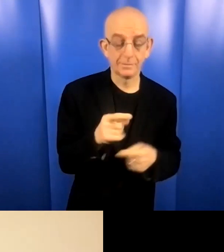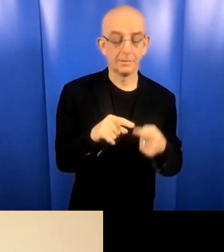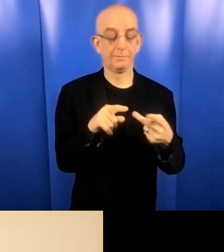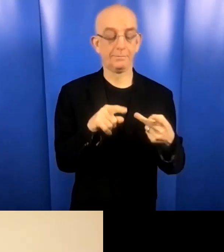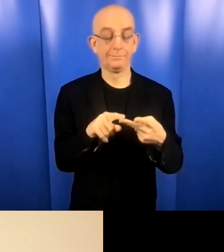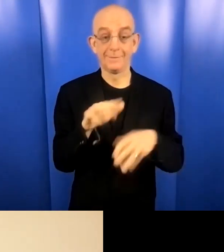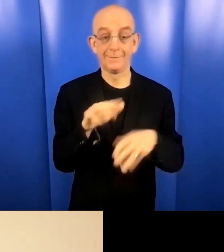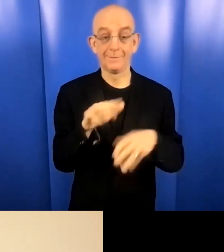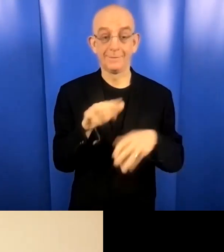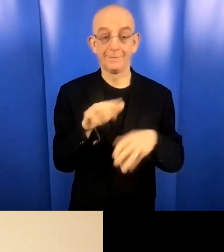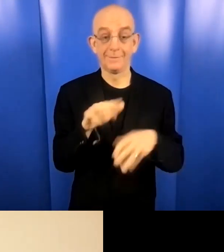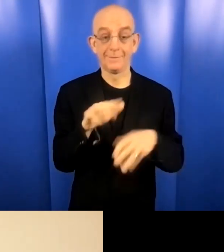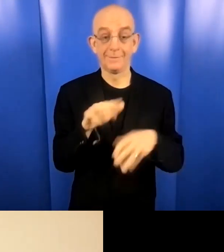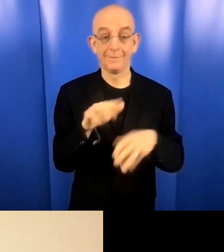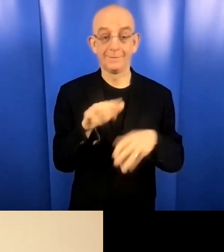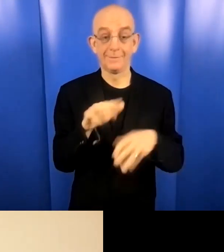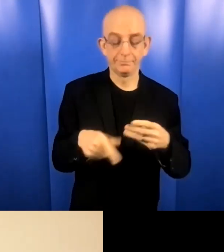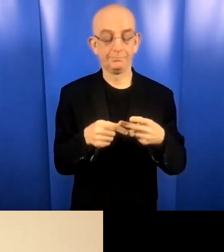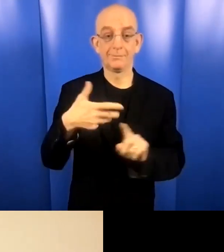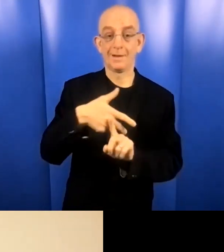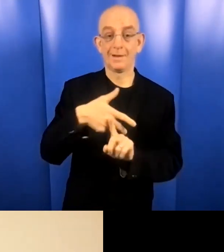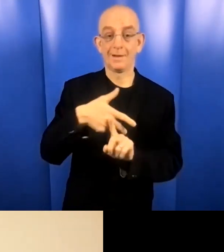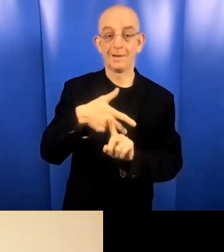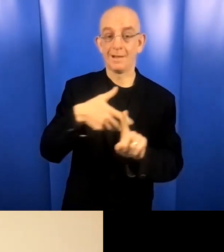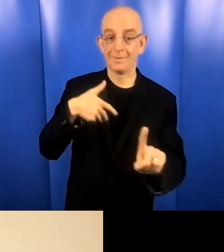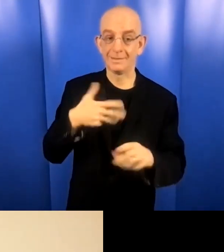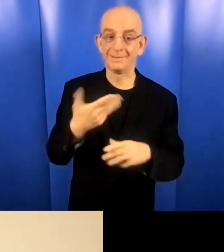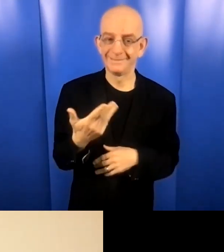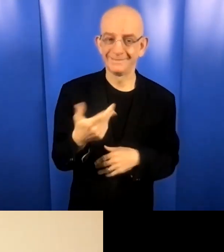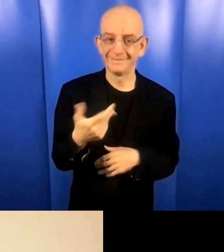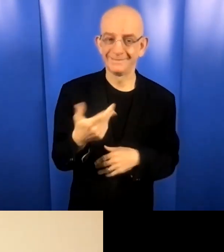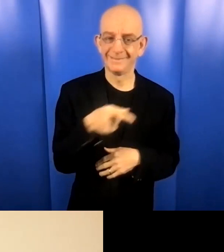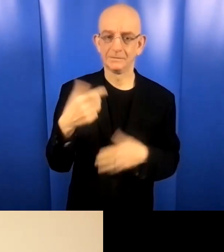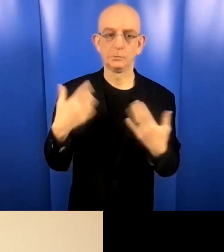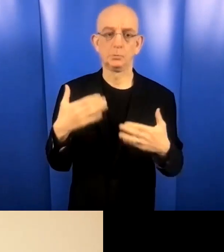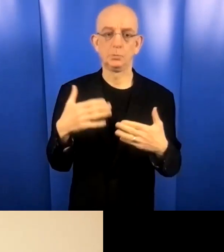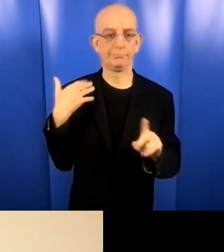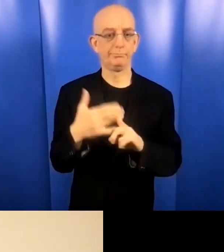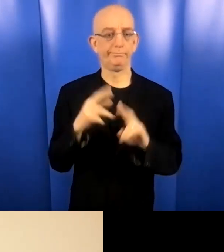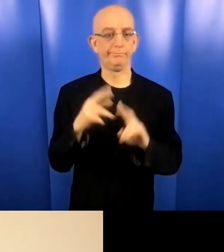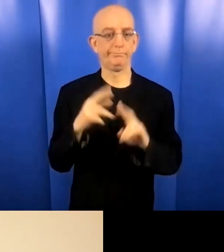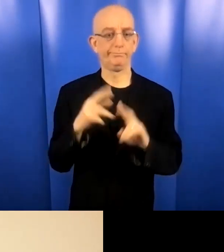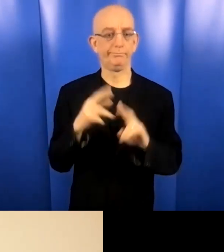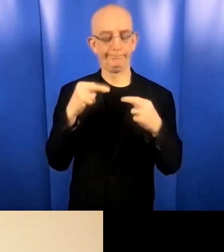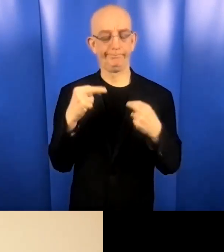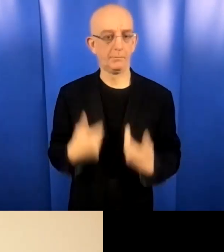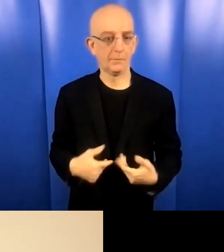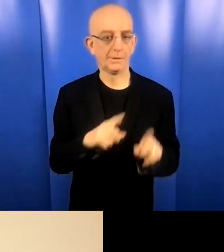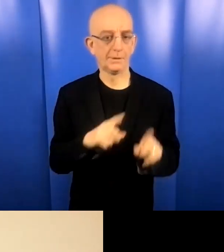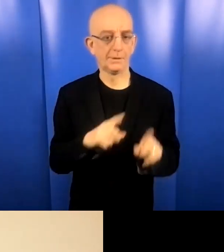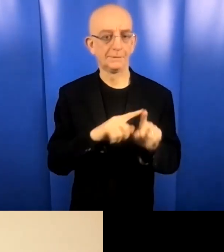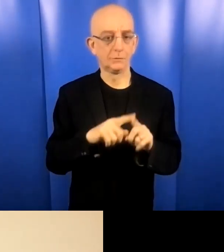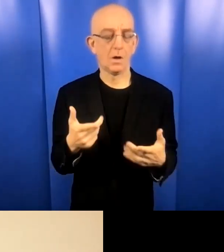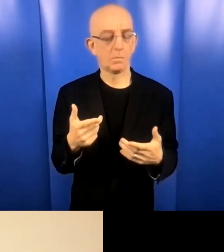aggravates the compounded form and the result of isolation, marginalization, and exclusion for